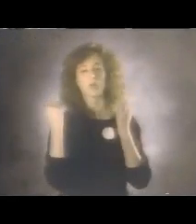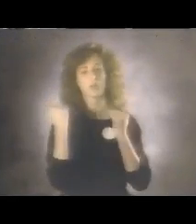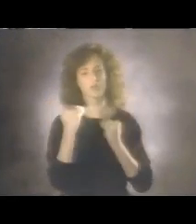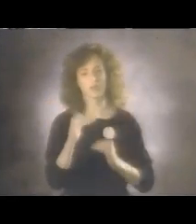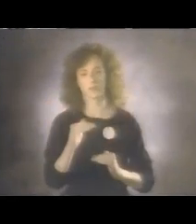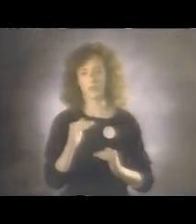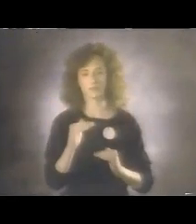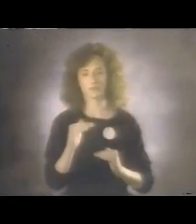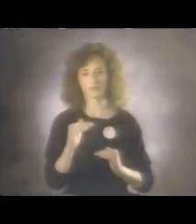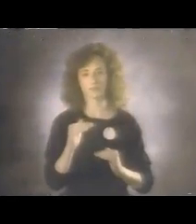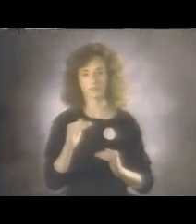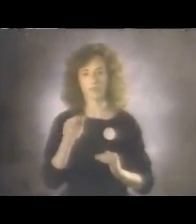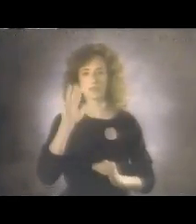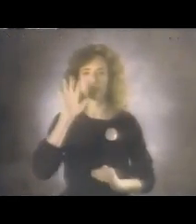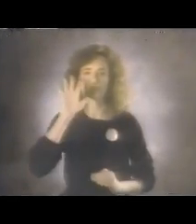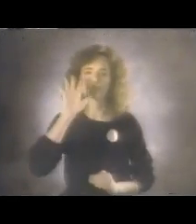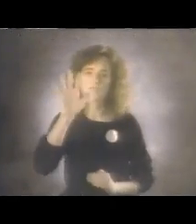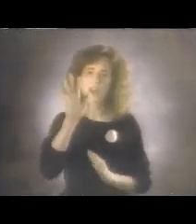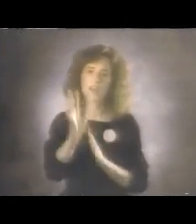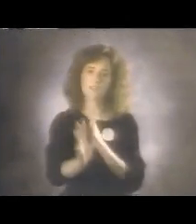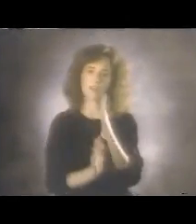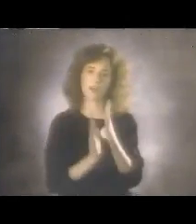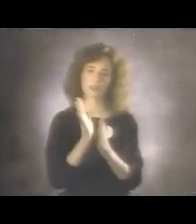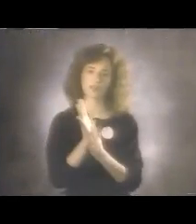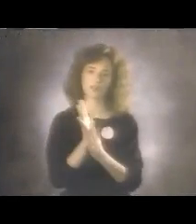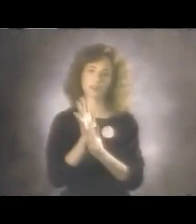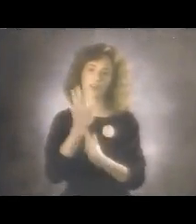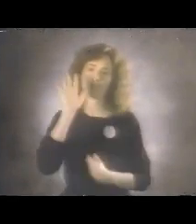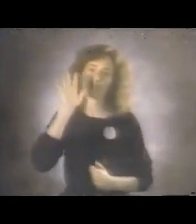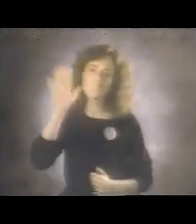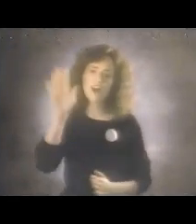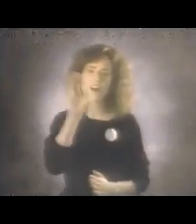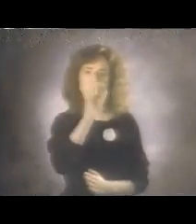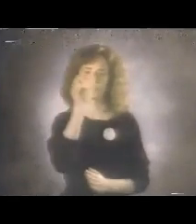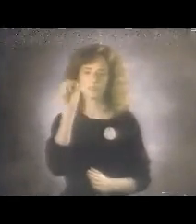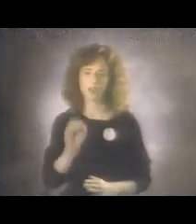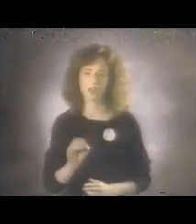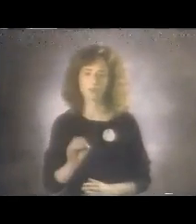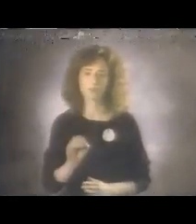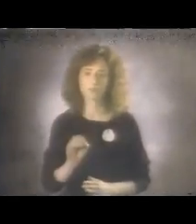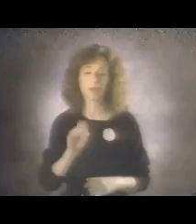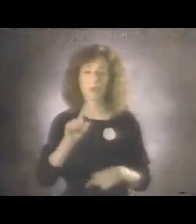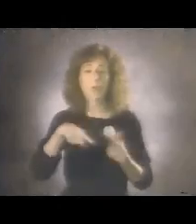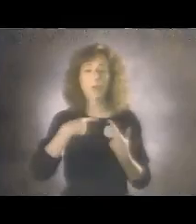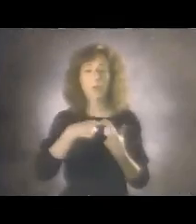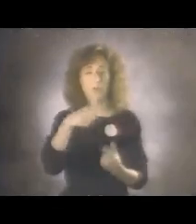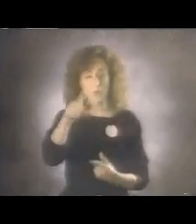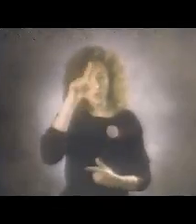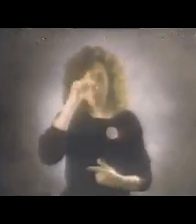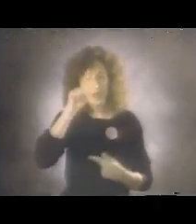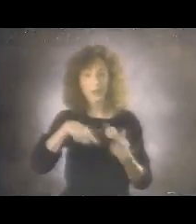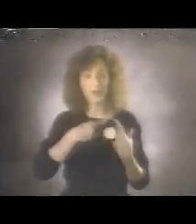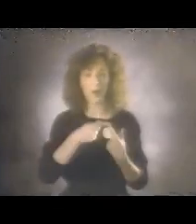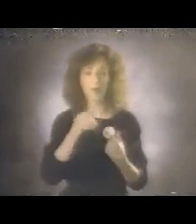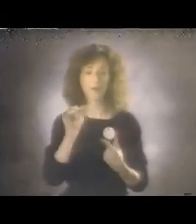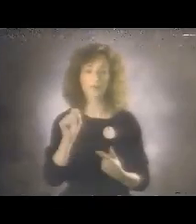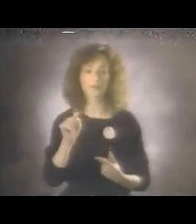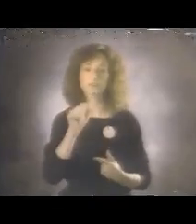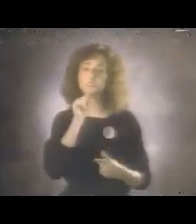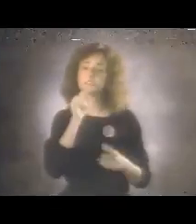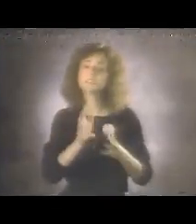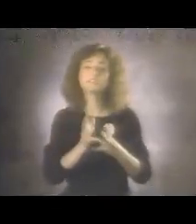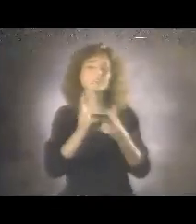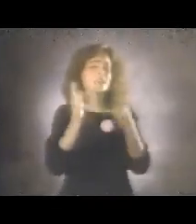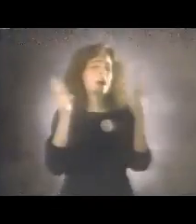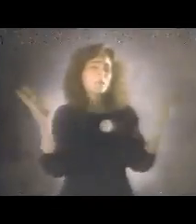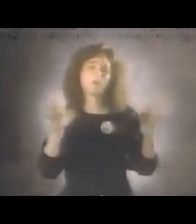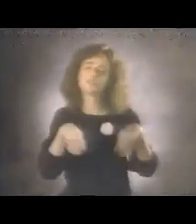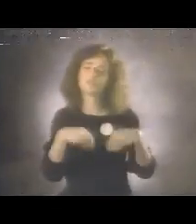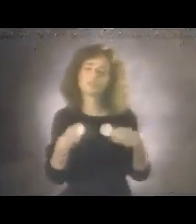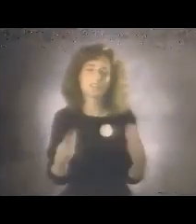no limit to what we can do. Just 5 hours, just 5%. When you think about it, it's not that much to